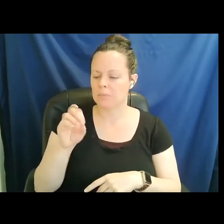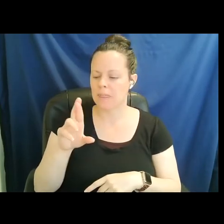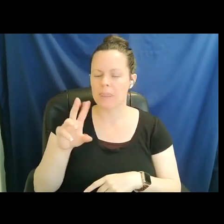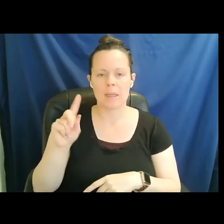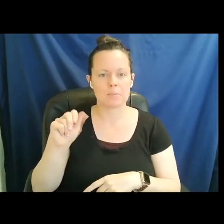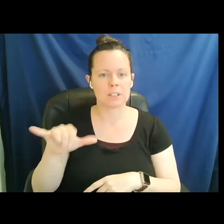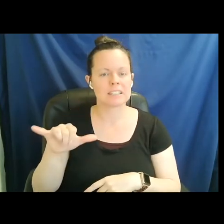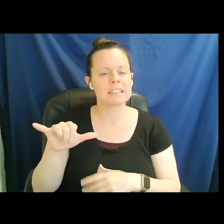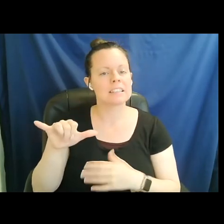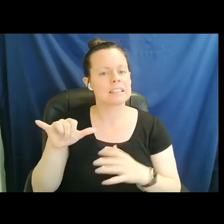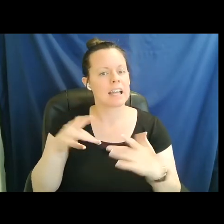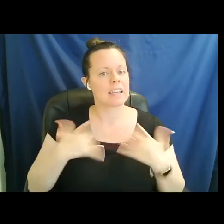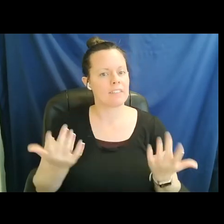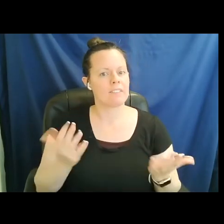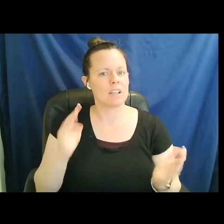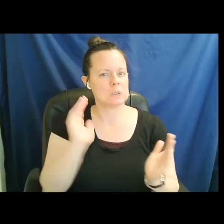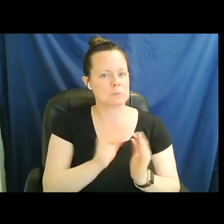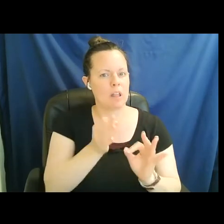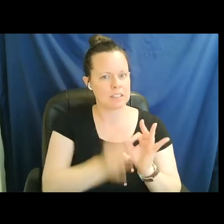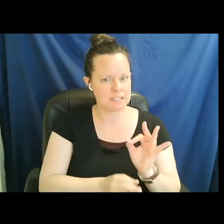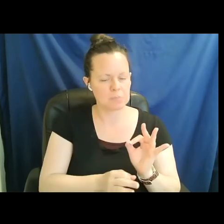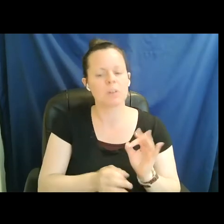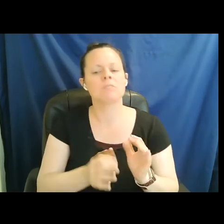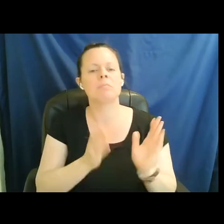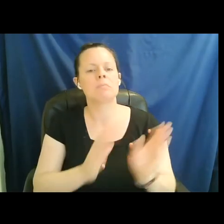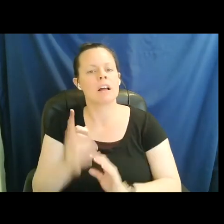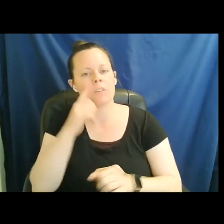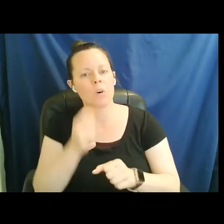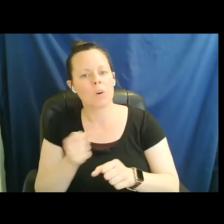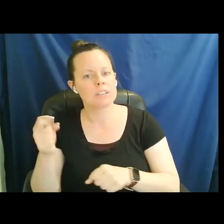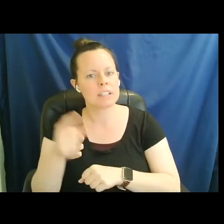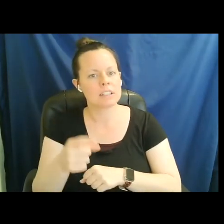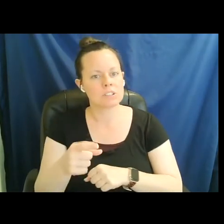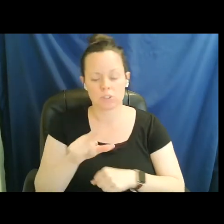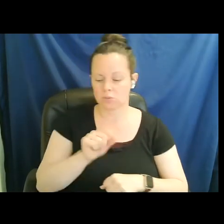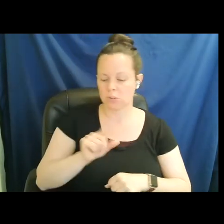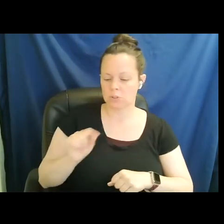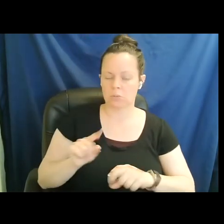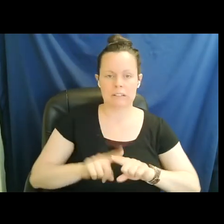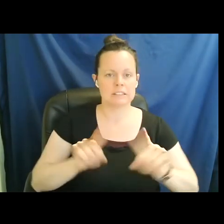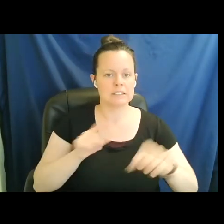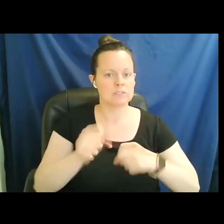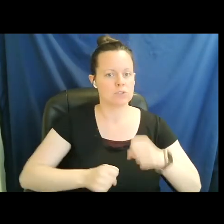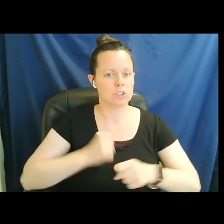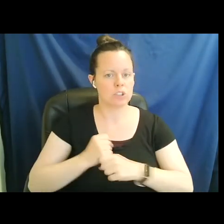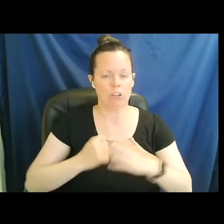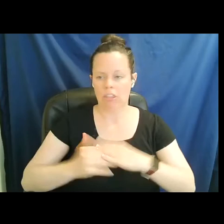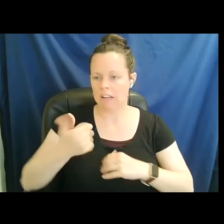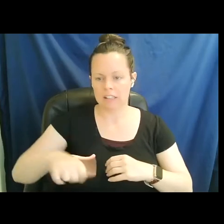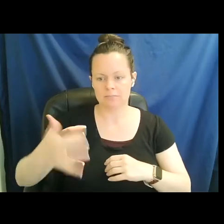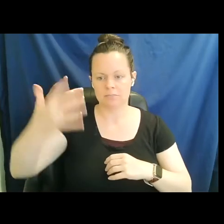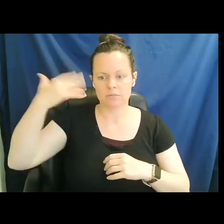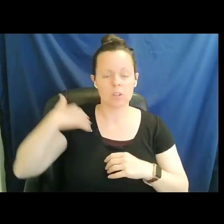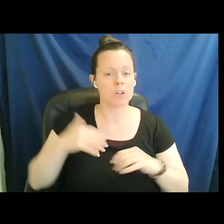rain check for next year's Labor Day. 2020 isn't like any other year, and so the things we do in 2020